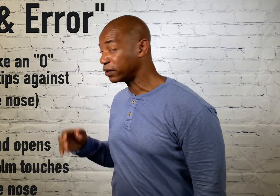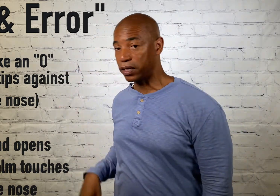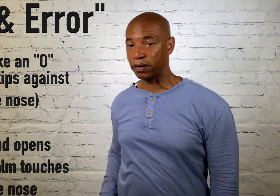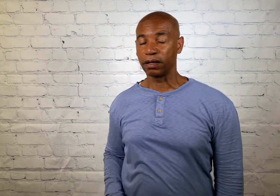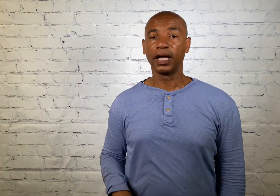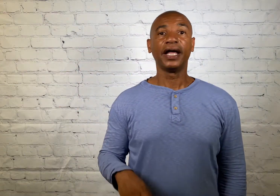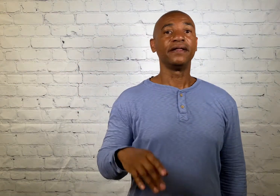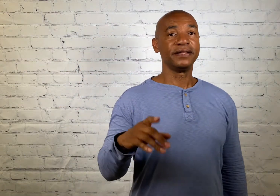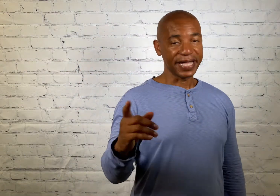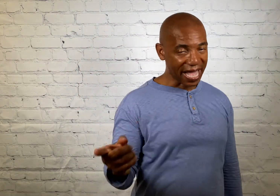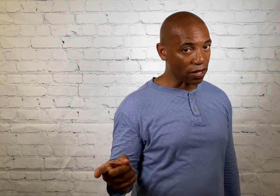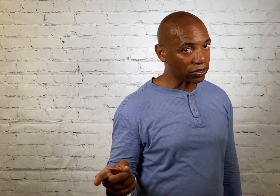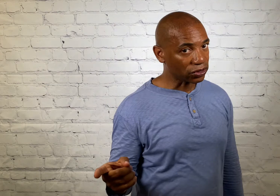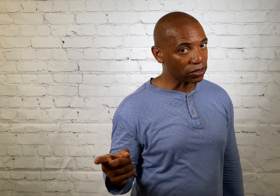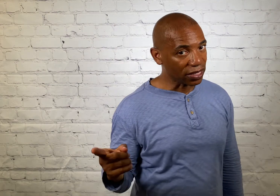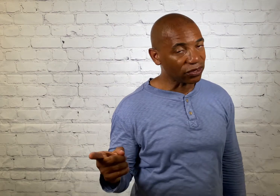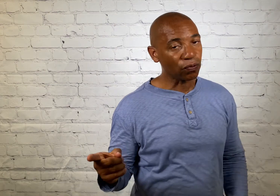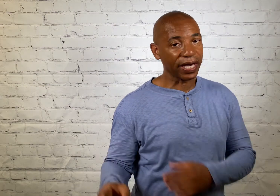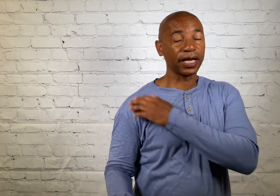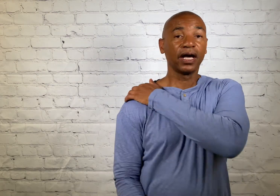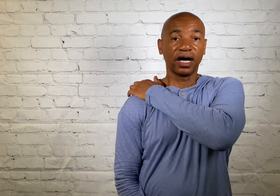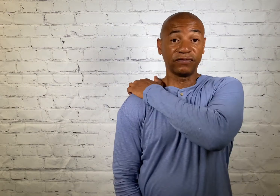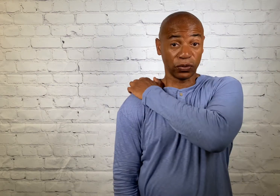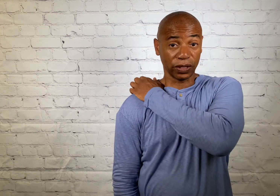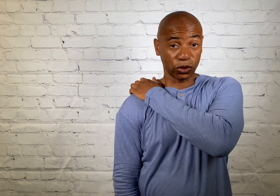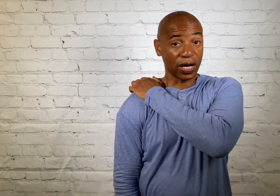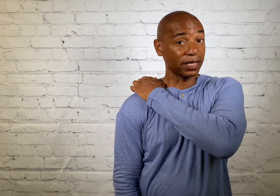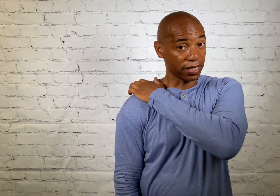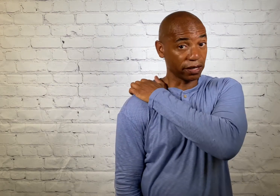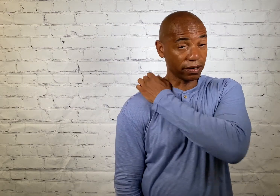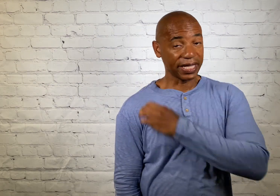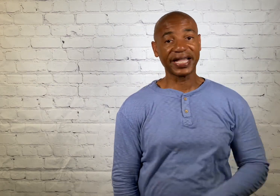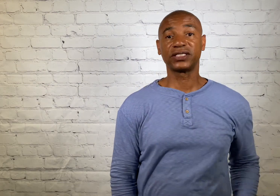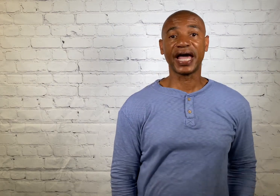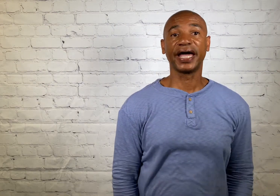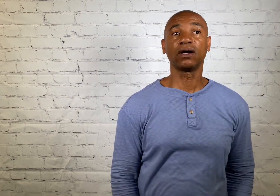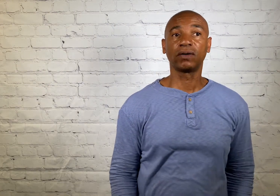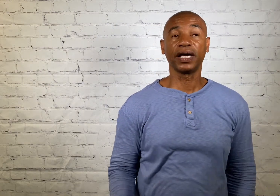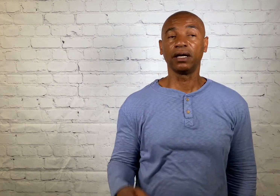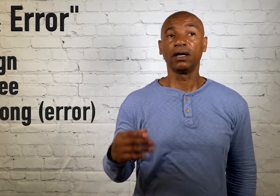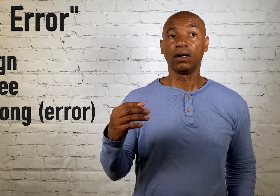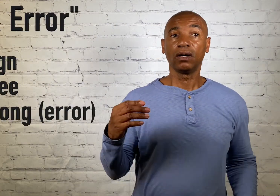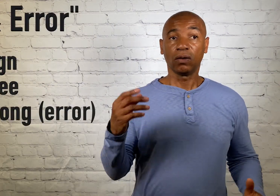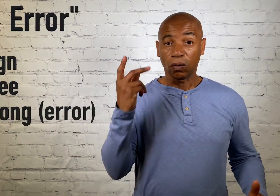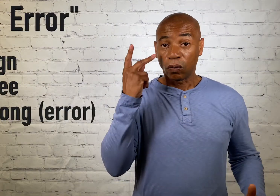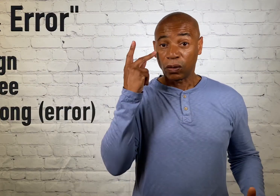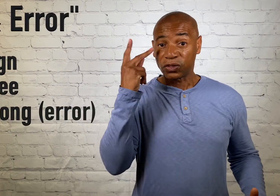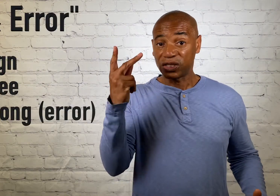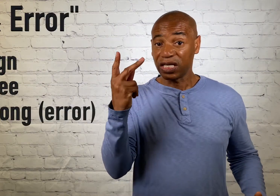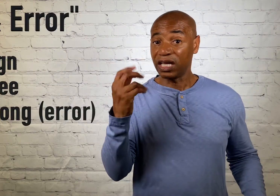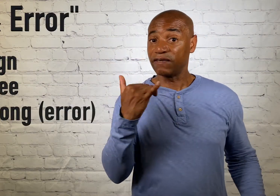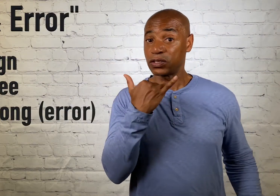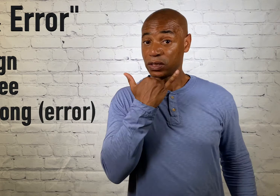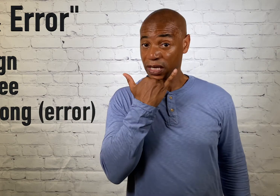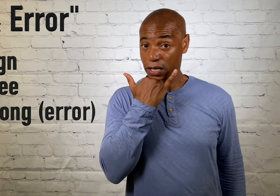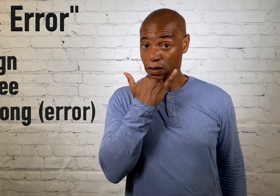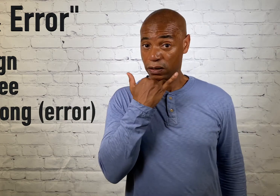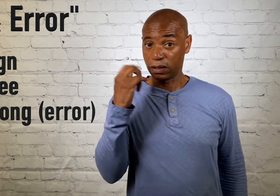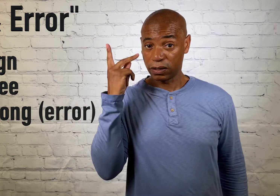error. Now there's another way of doing trial and error, and that's okay, we'll see if it's an error.